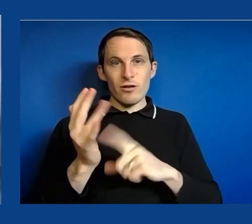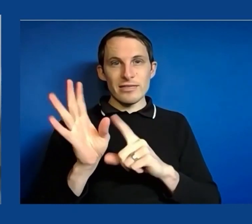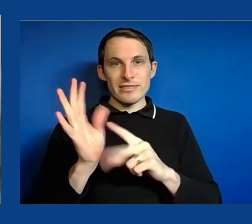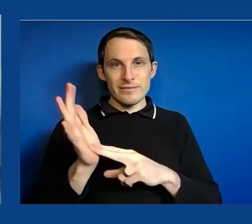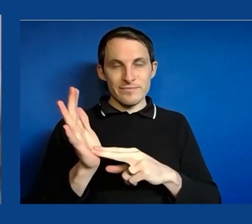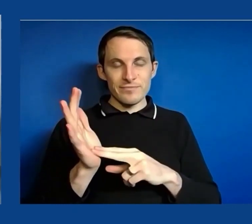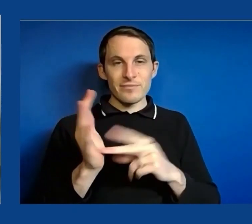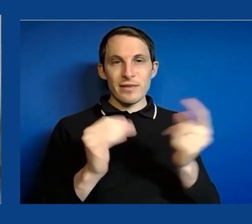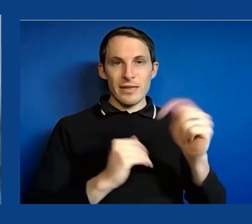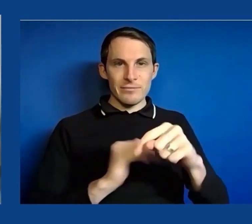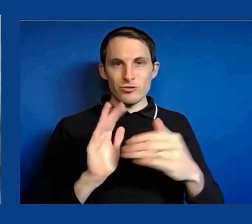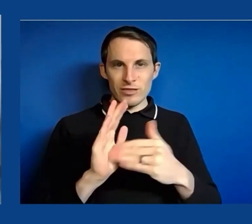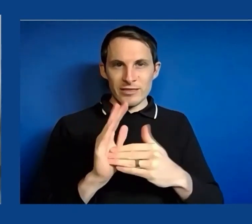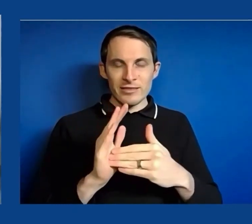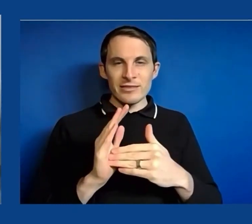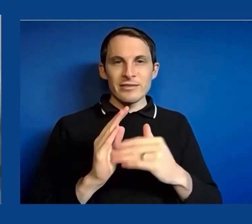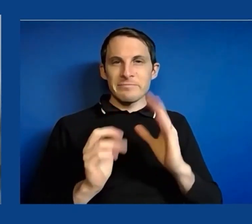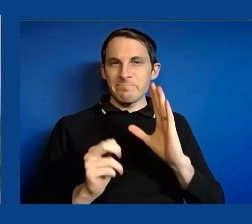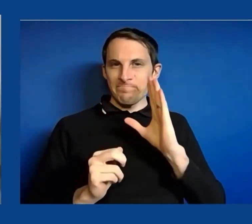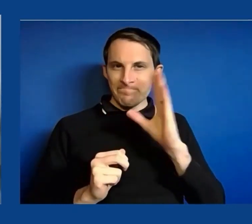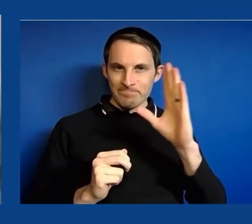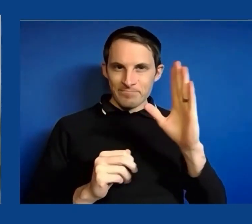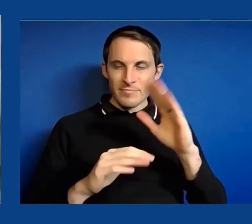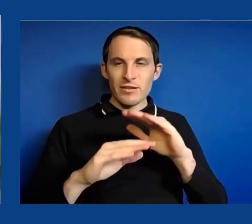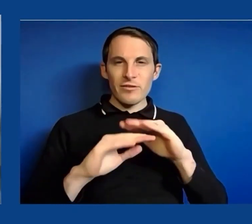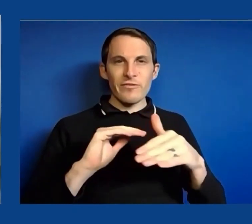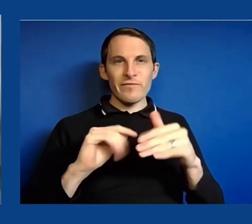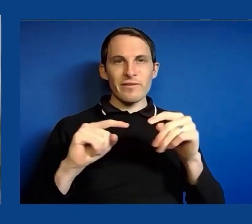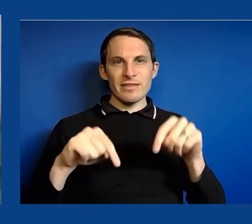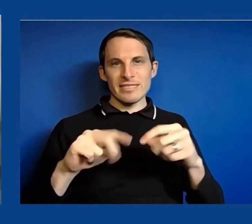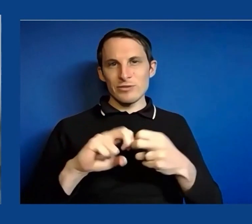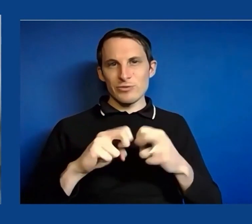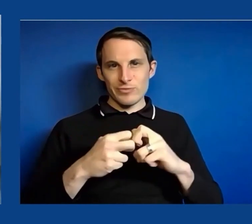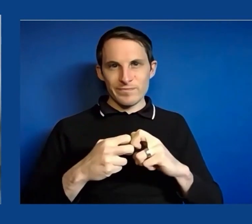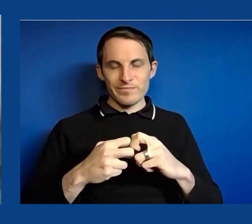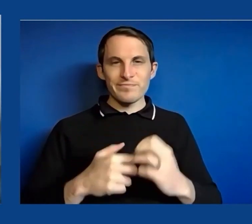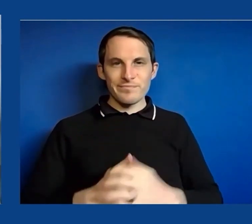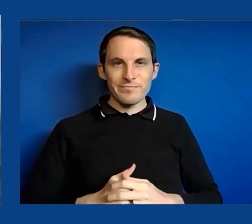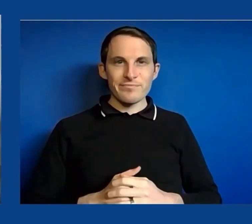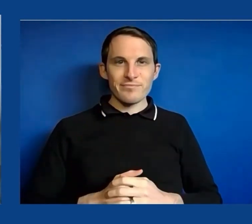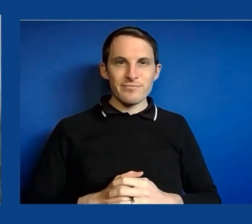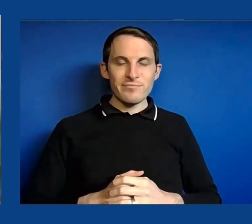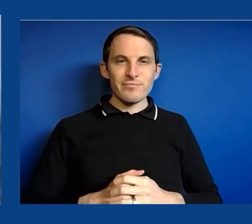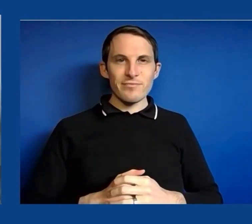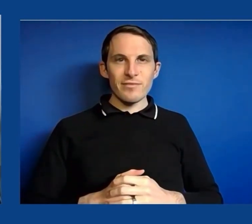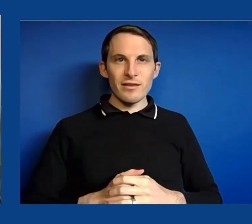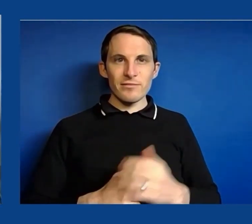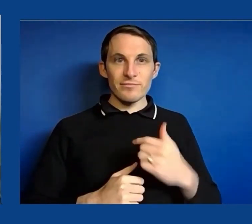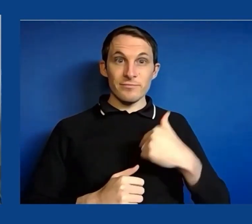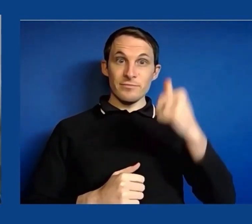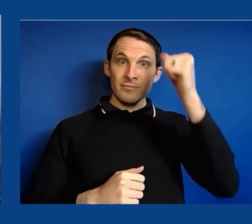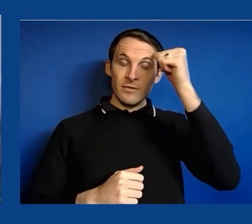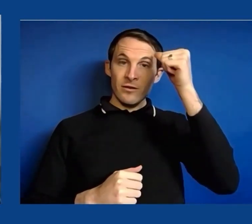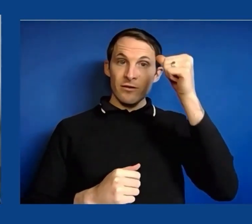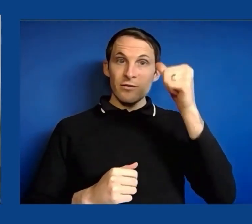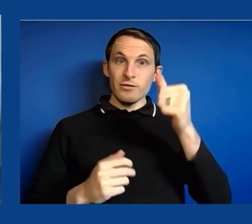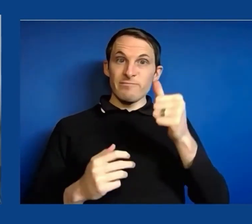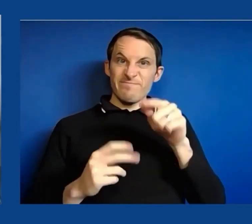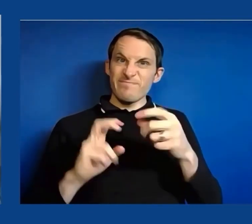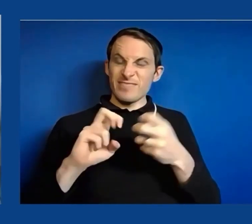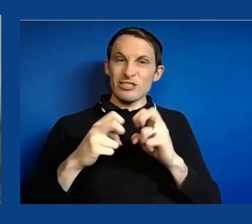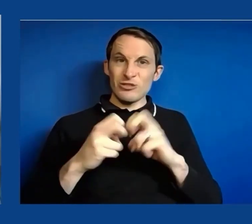along today and to speaking about these issues. I know that they're issues that are